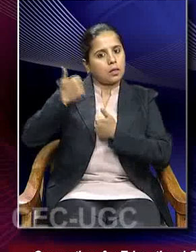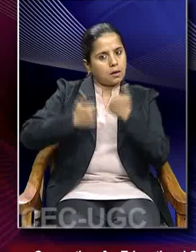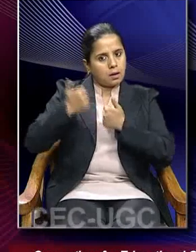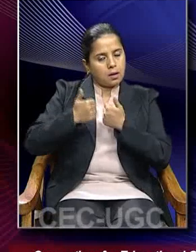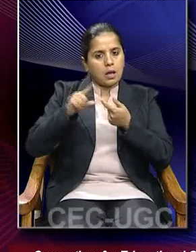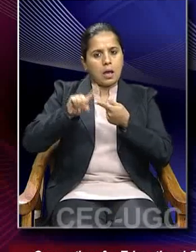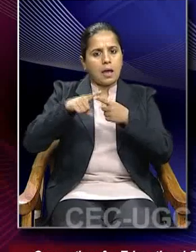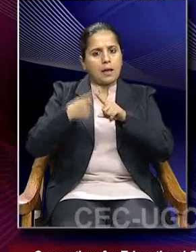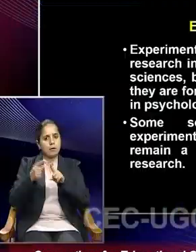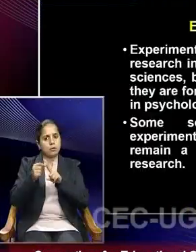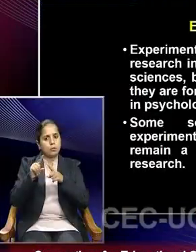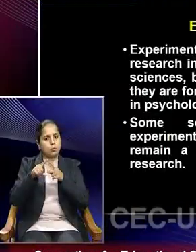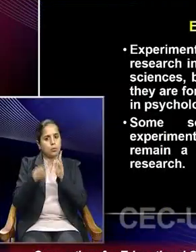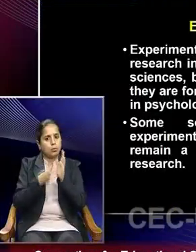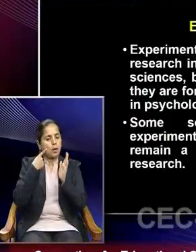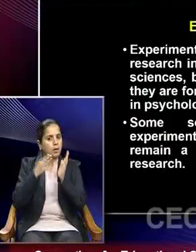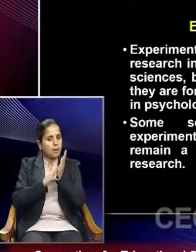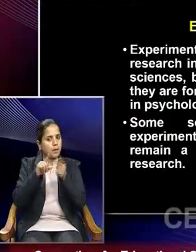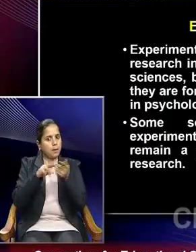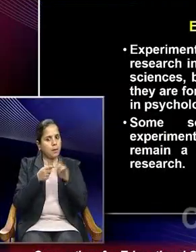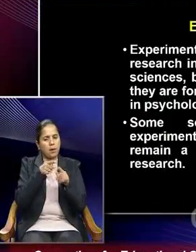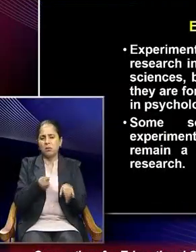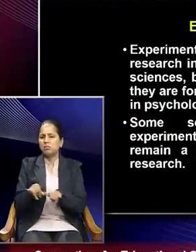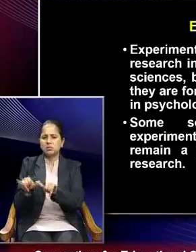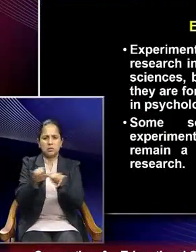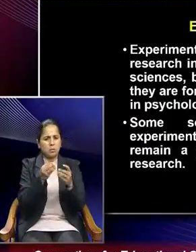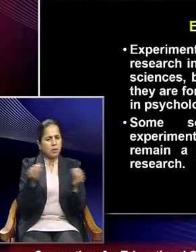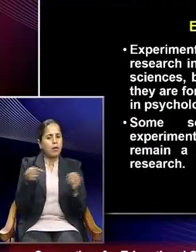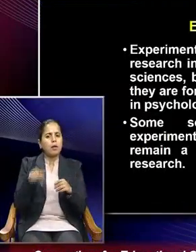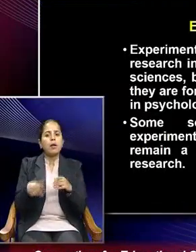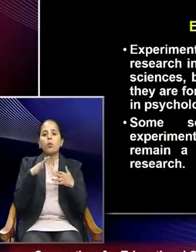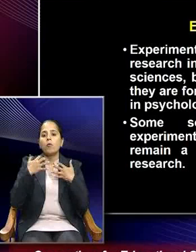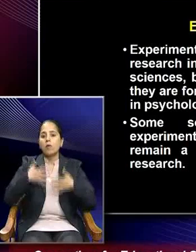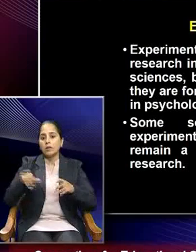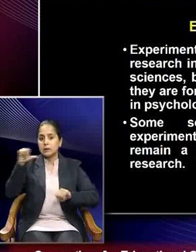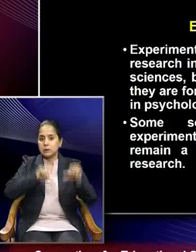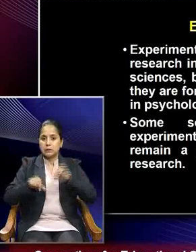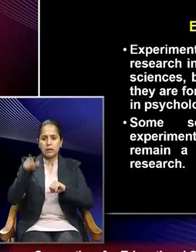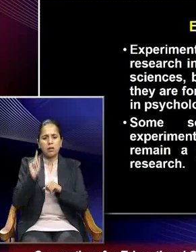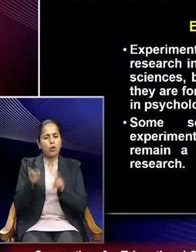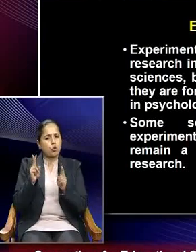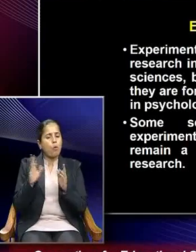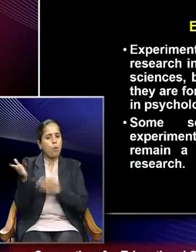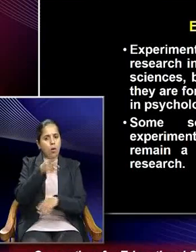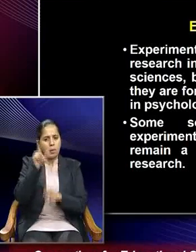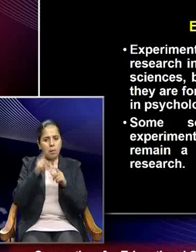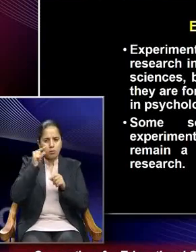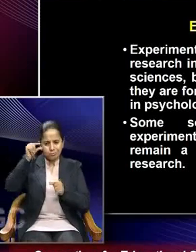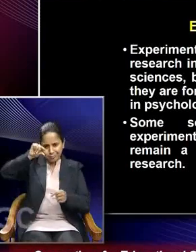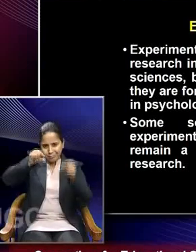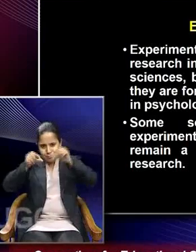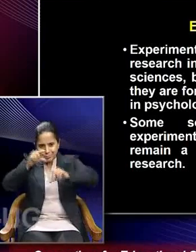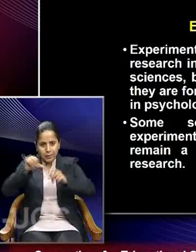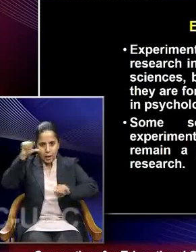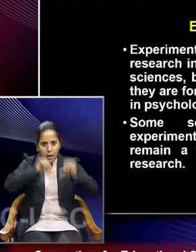Now, experiments are more common in physical sciences because you perform an experiment